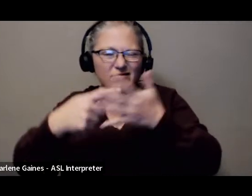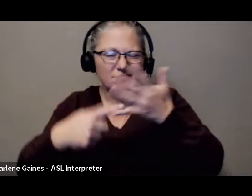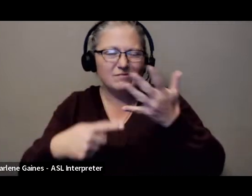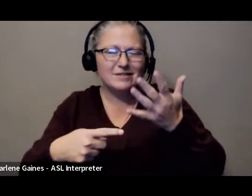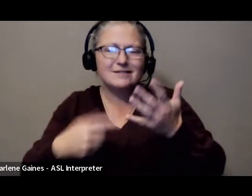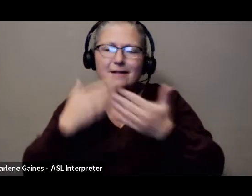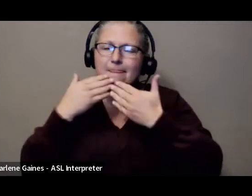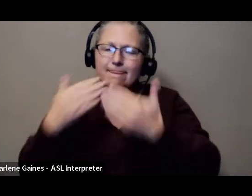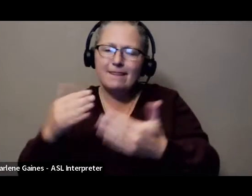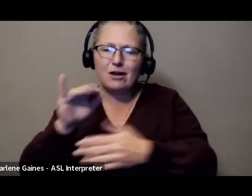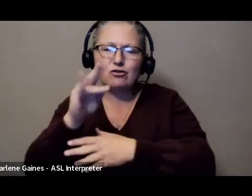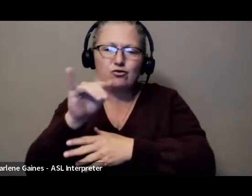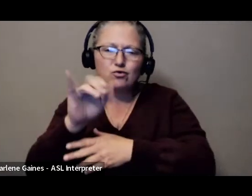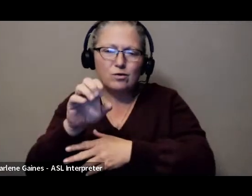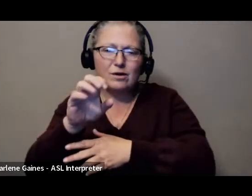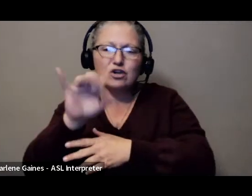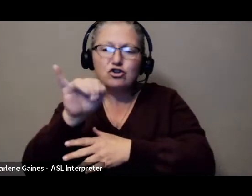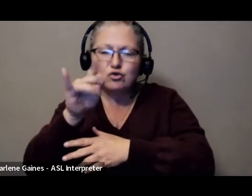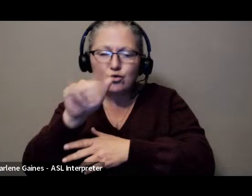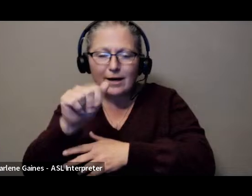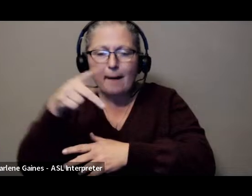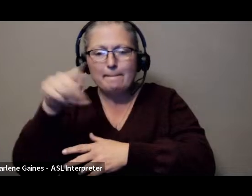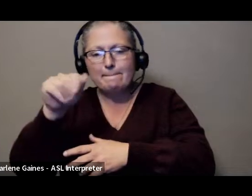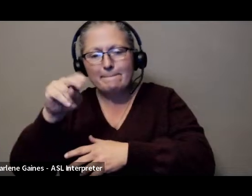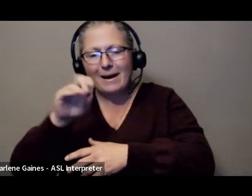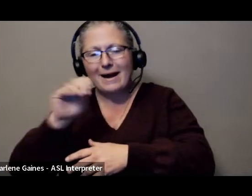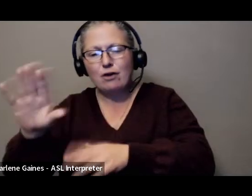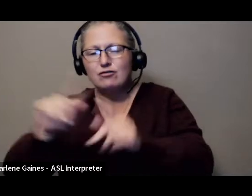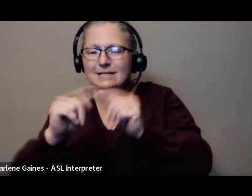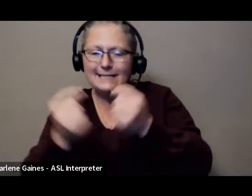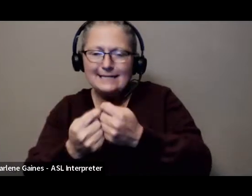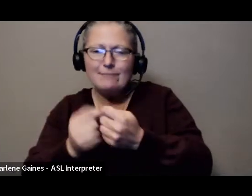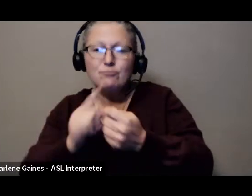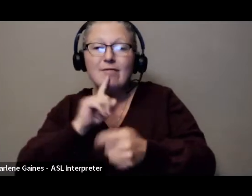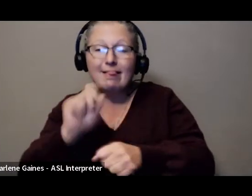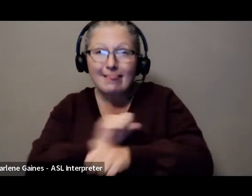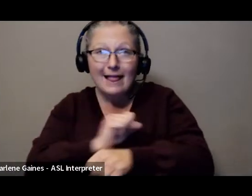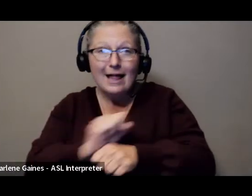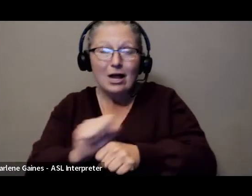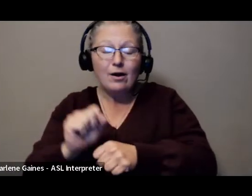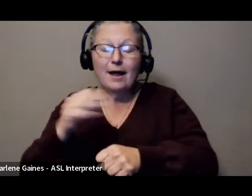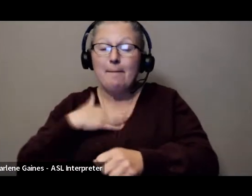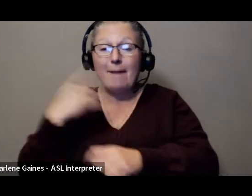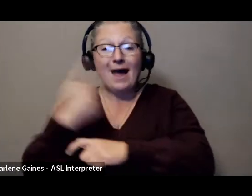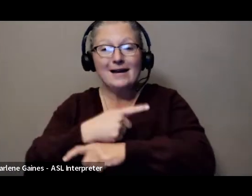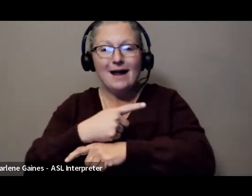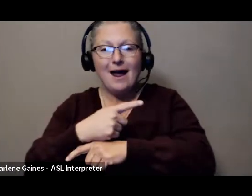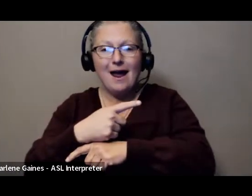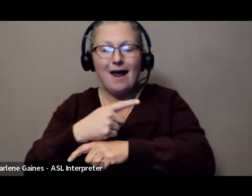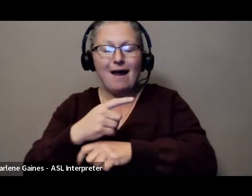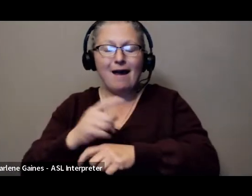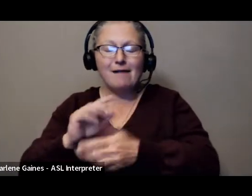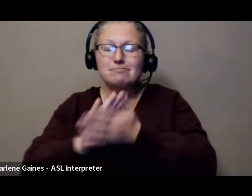So big thanks to Julia Payne and her team. It literally brightened my entire day. I want to wish everyone